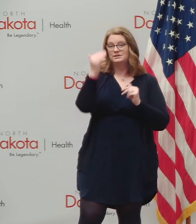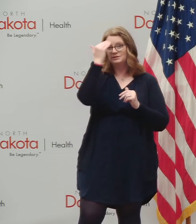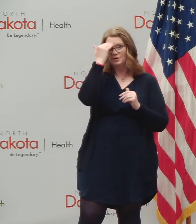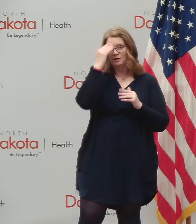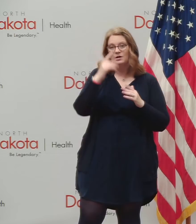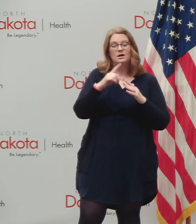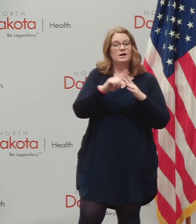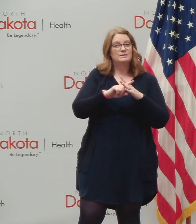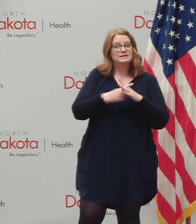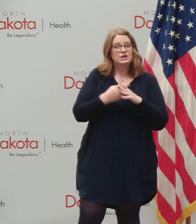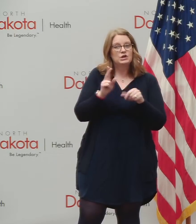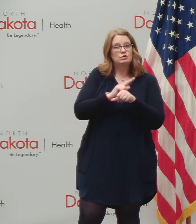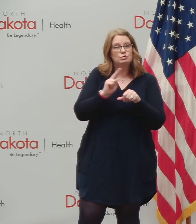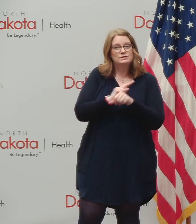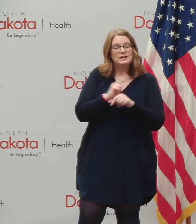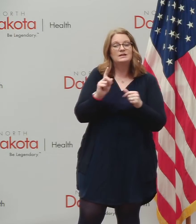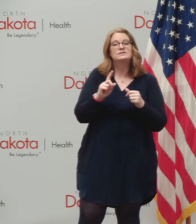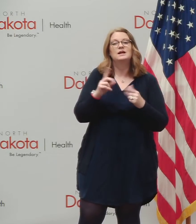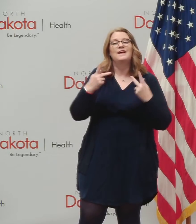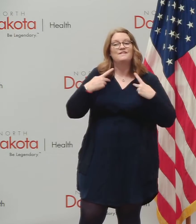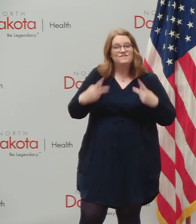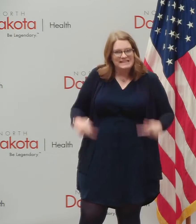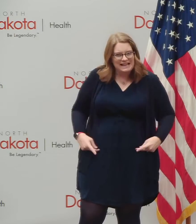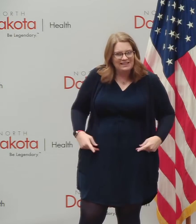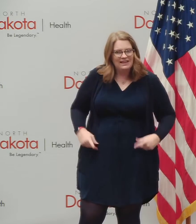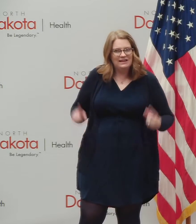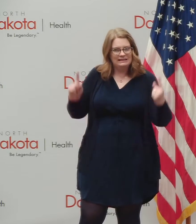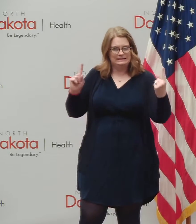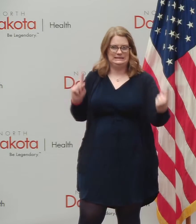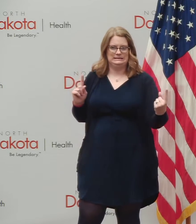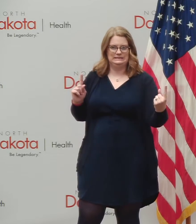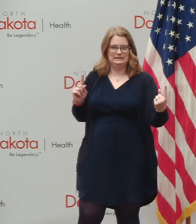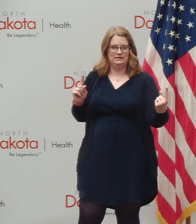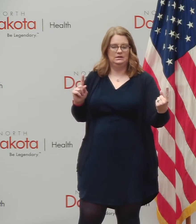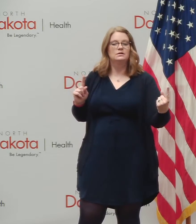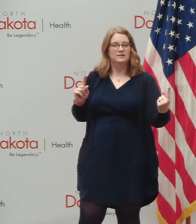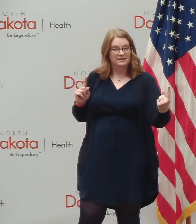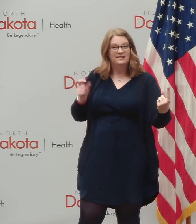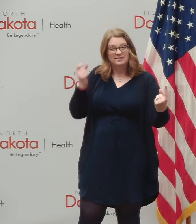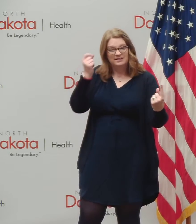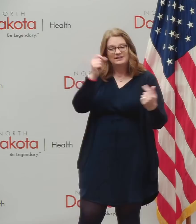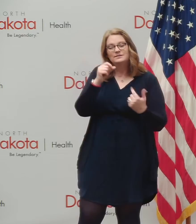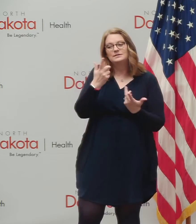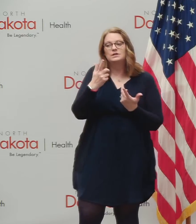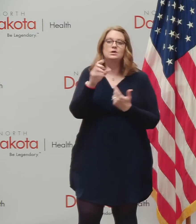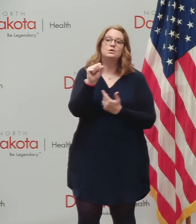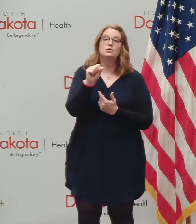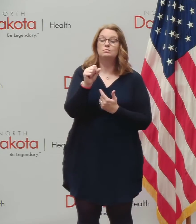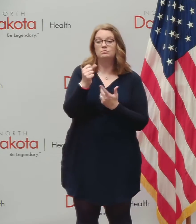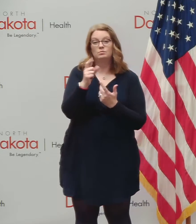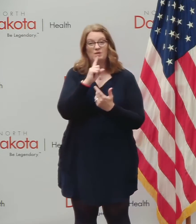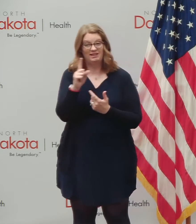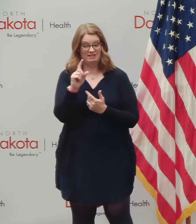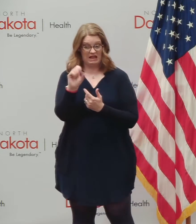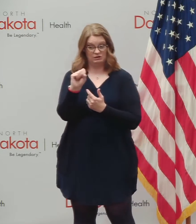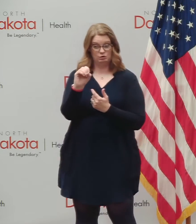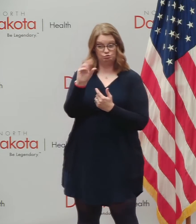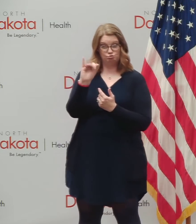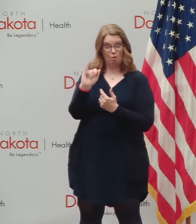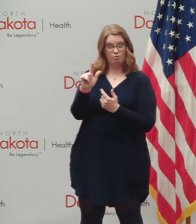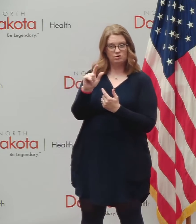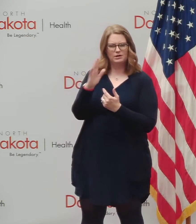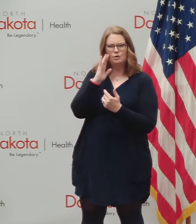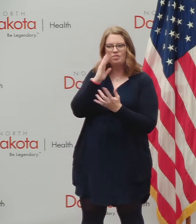words physical distancing versus social distancing, because we want people to maintain social connection any way they